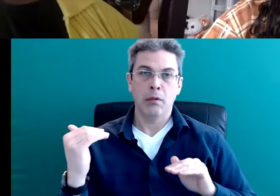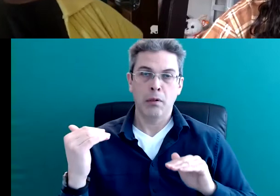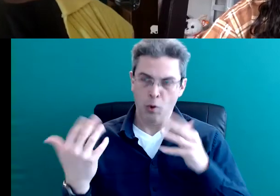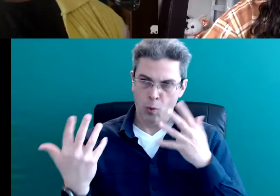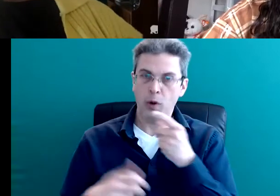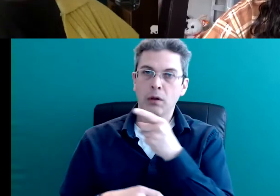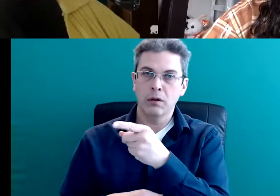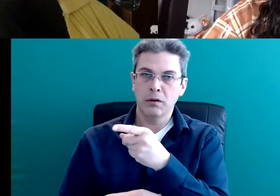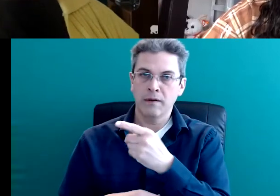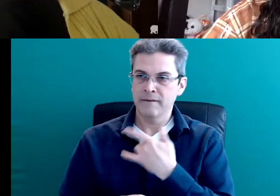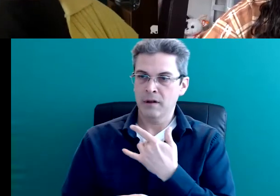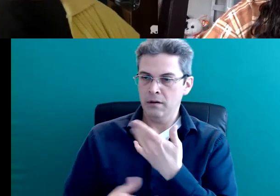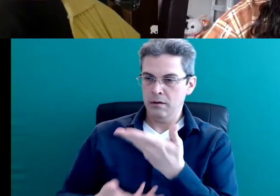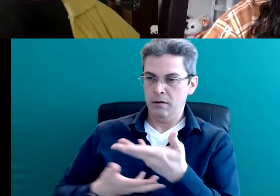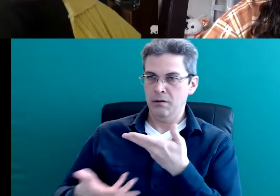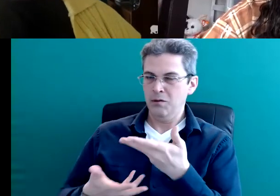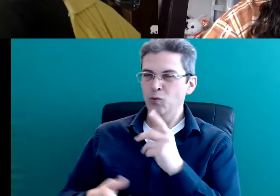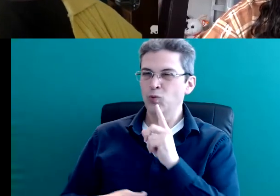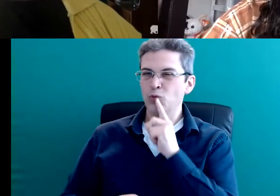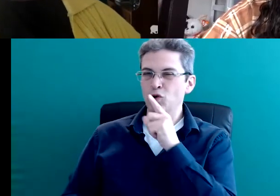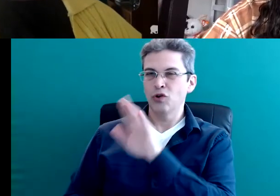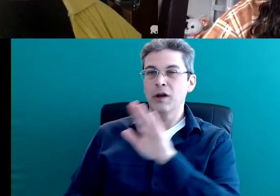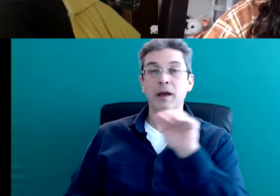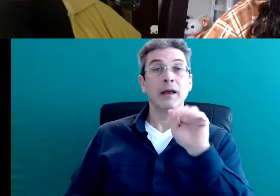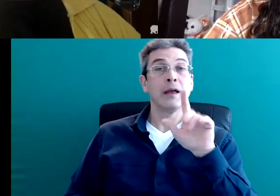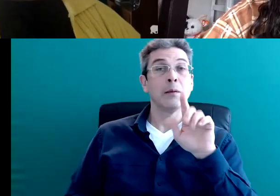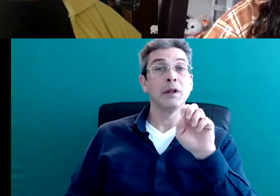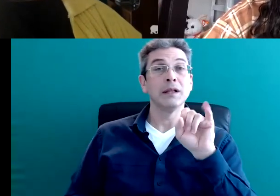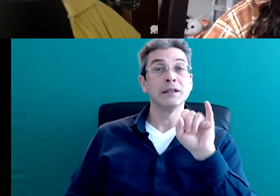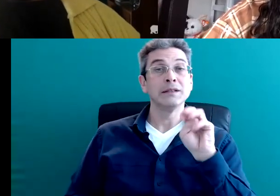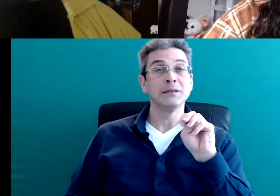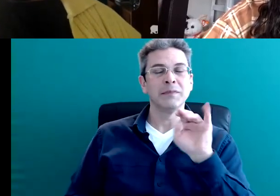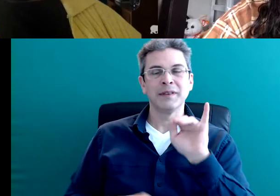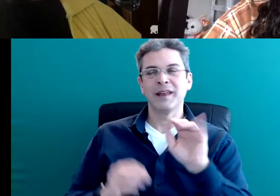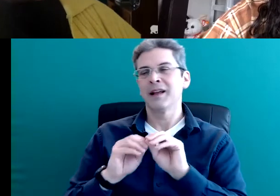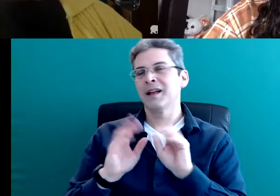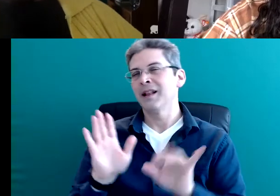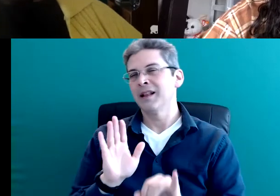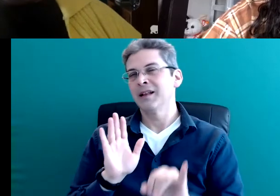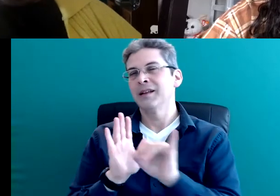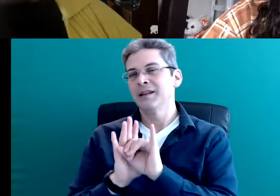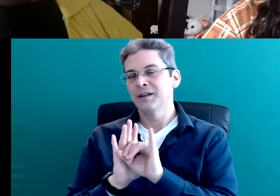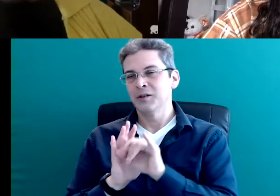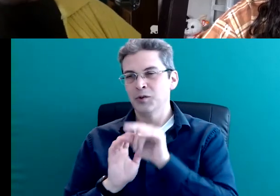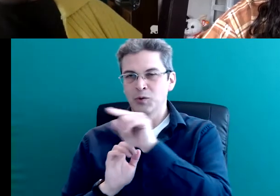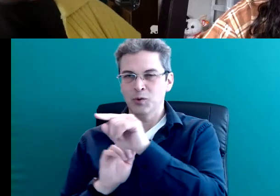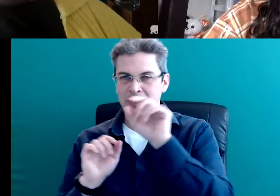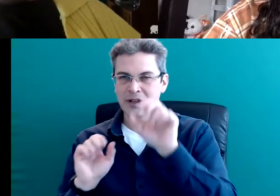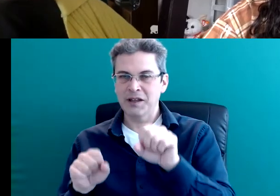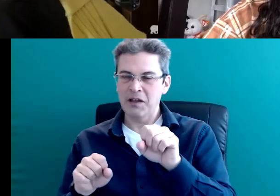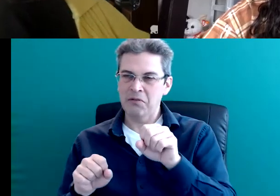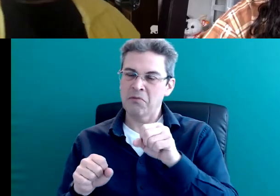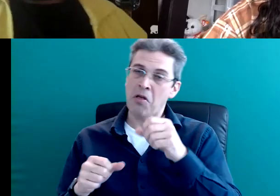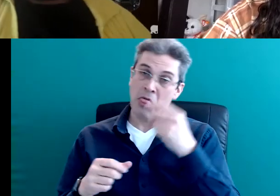when in reality, their ableism is more emblematic of a system that allows them to think this way and install them to think this